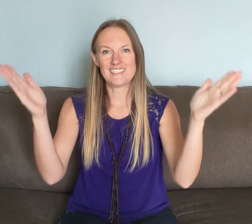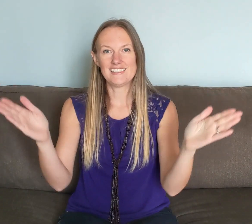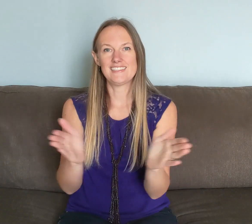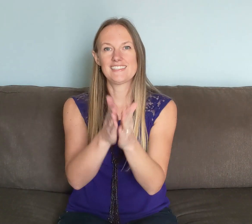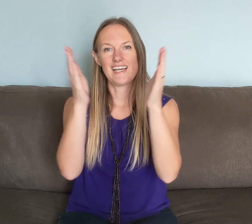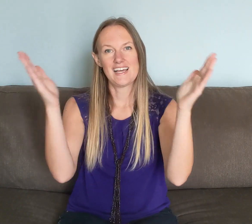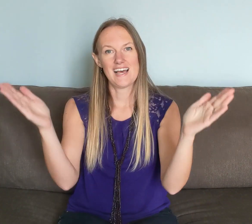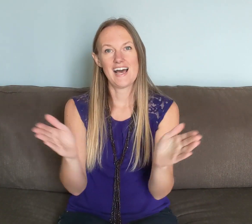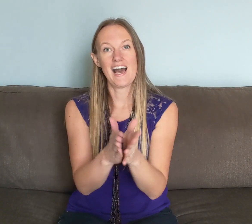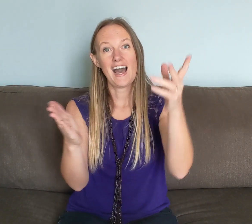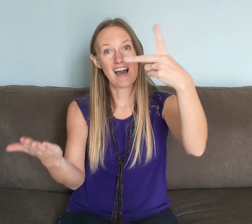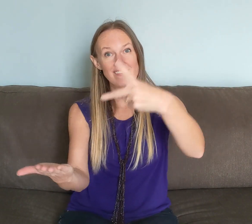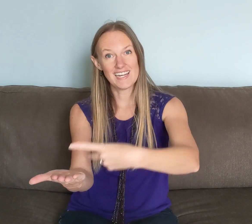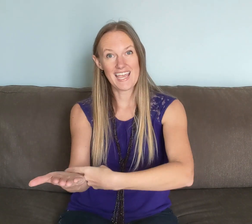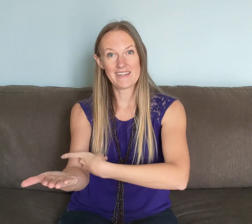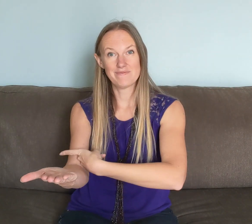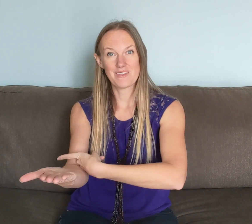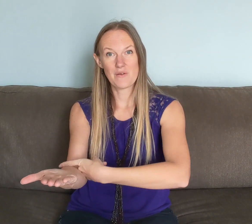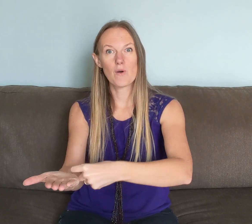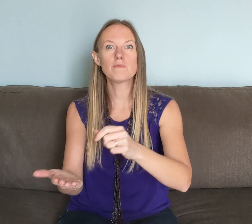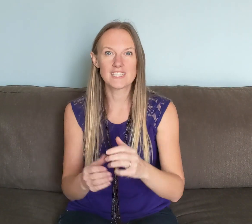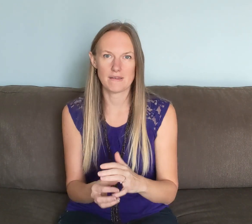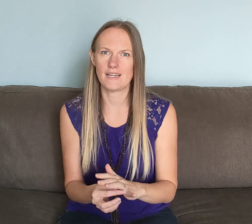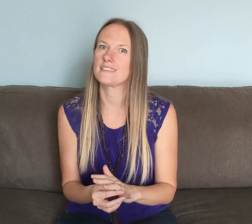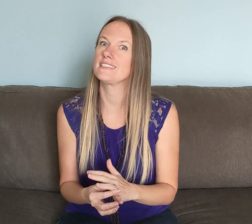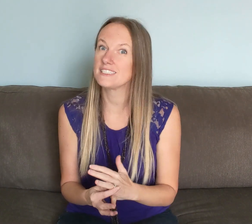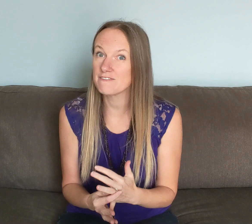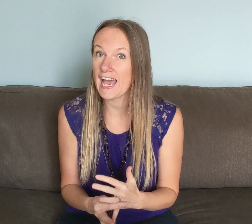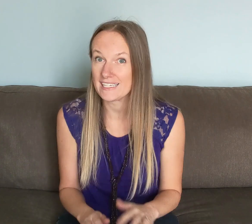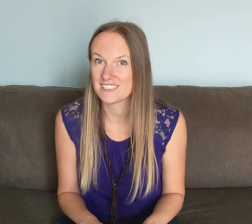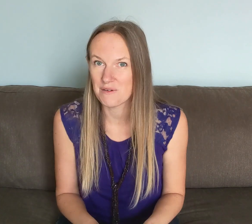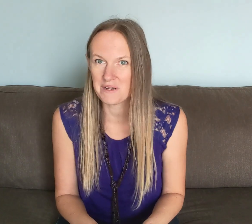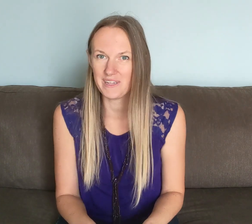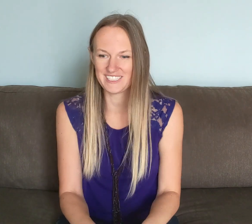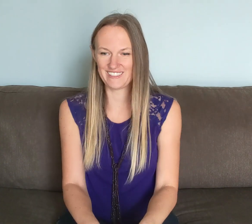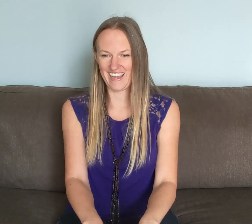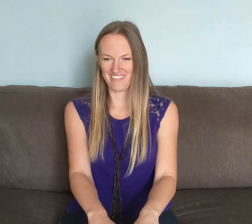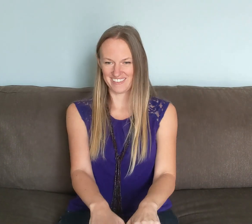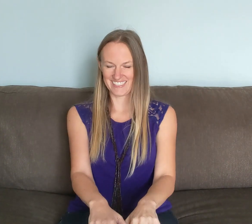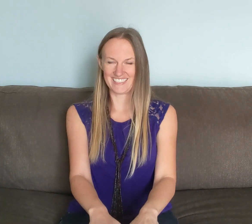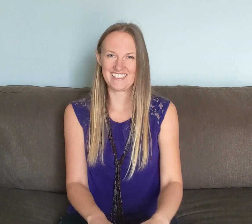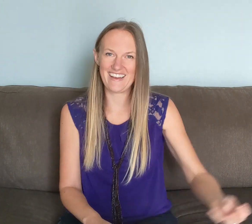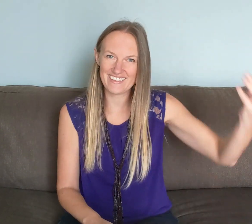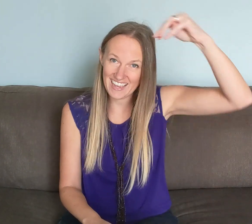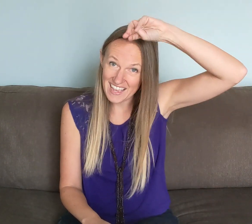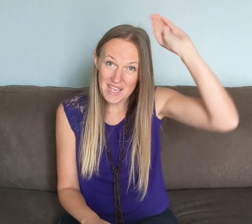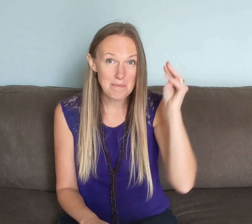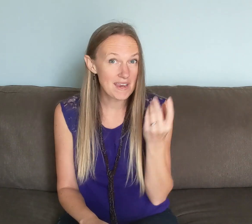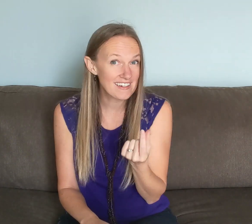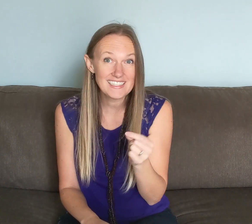praises of our Lamb. One more time, guys, because it's fast. You want to make sure you have those signs down, okay? Mary, did